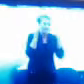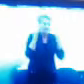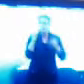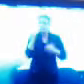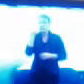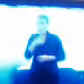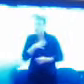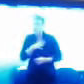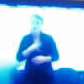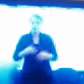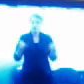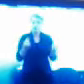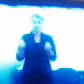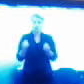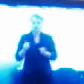woman and a cat.